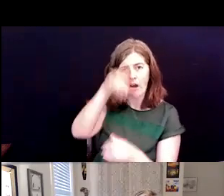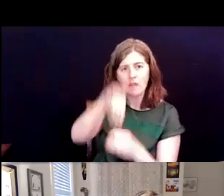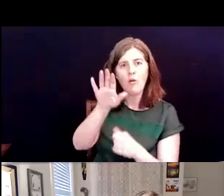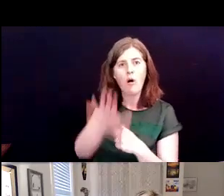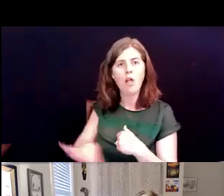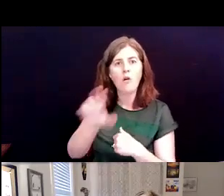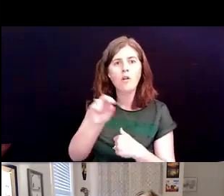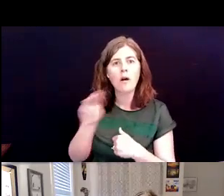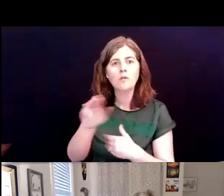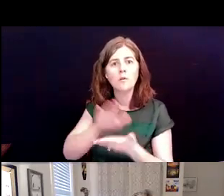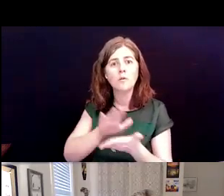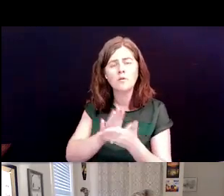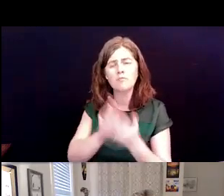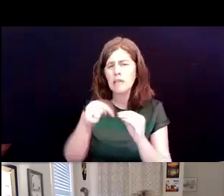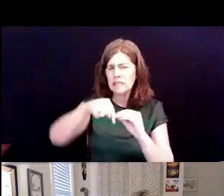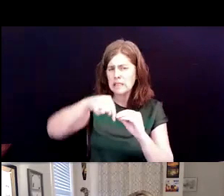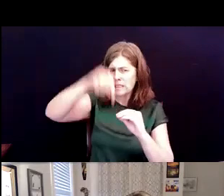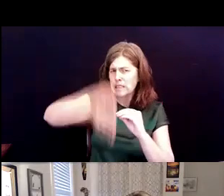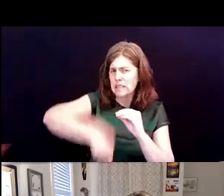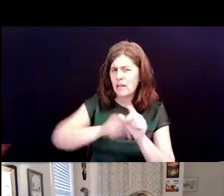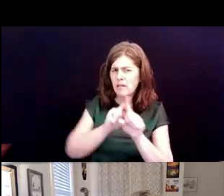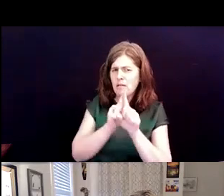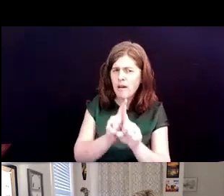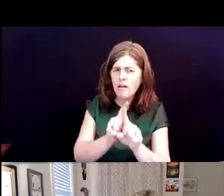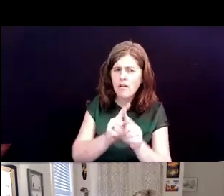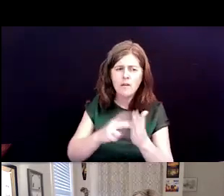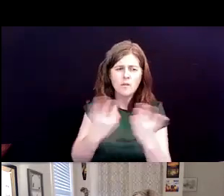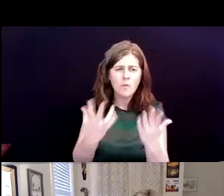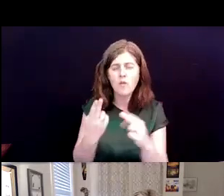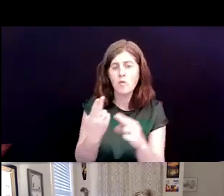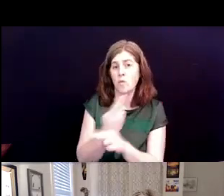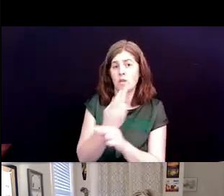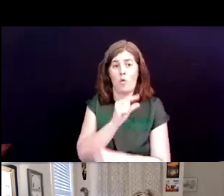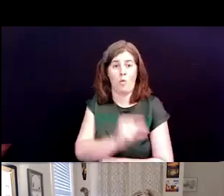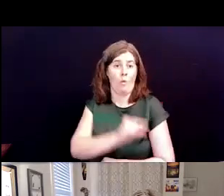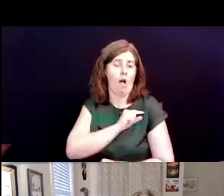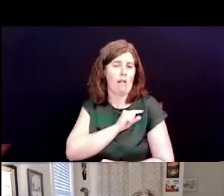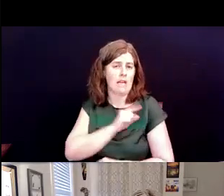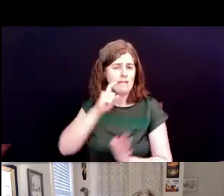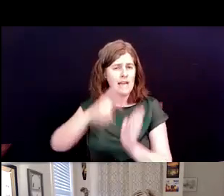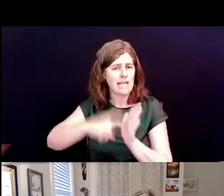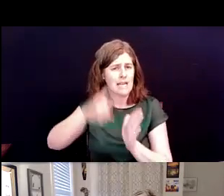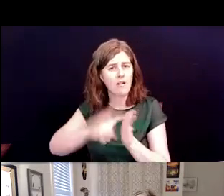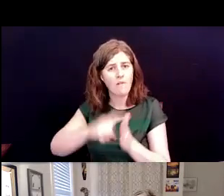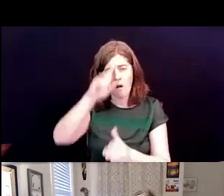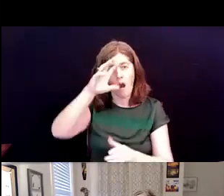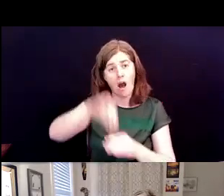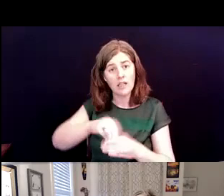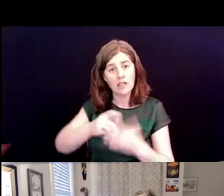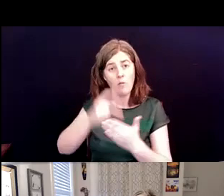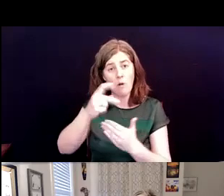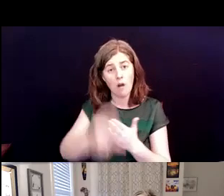Intensive mentoring includes utilizing quality indicators for autism programs and involves a relationship between